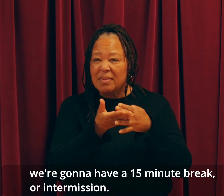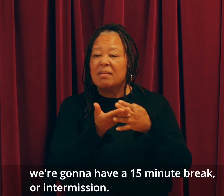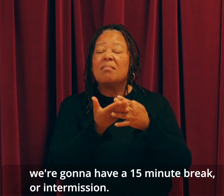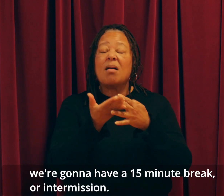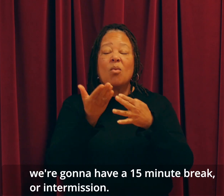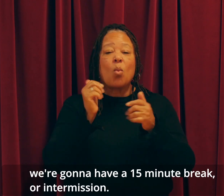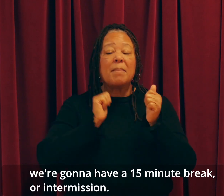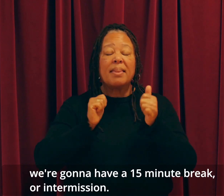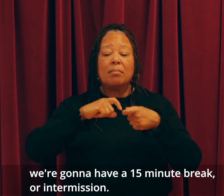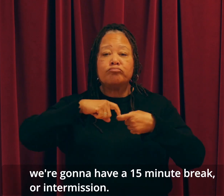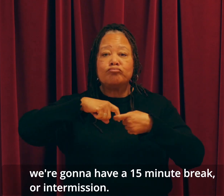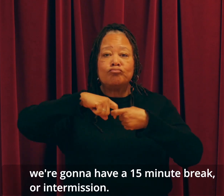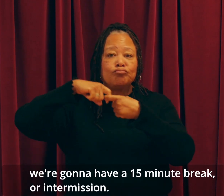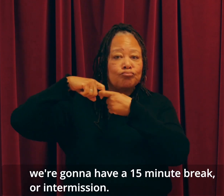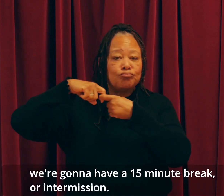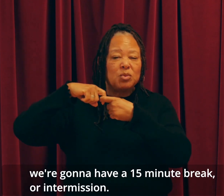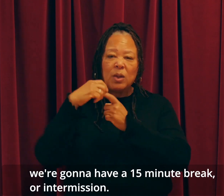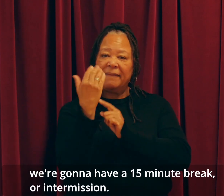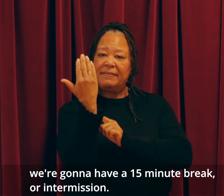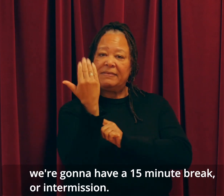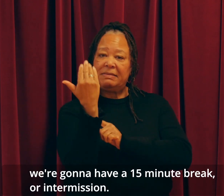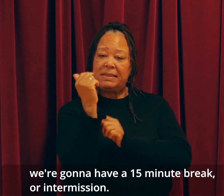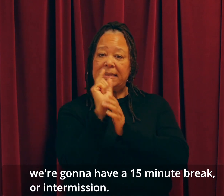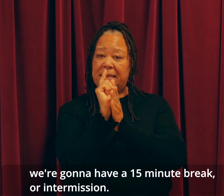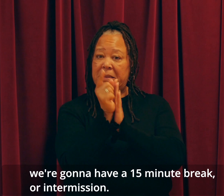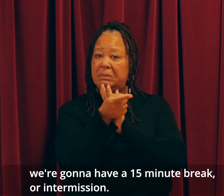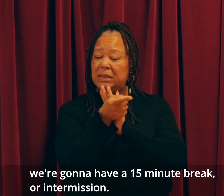we're going to have a 15-minute break or intermission.